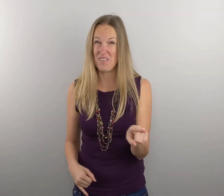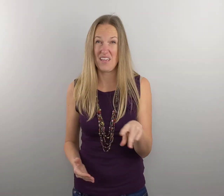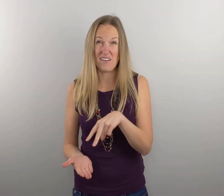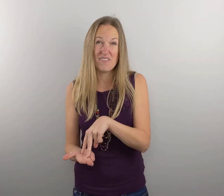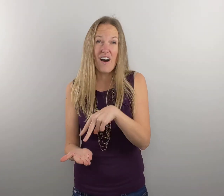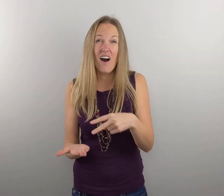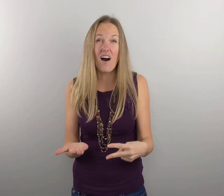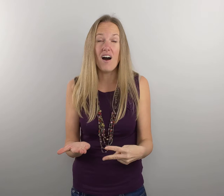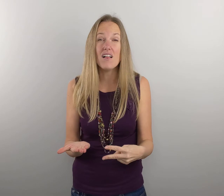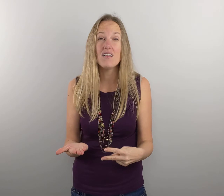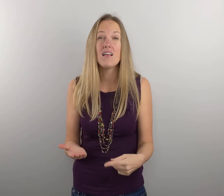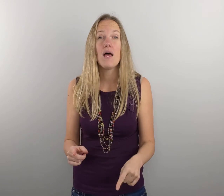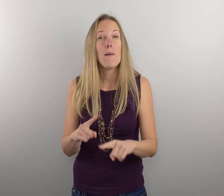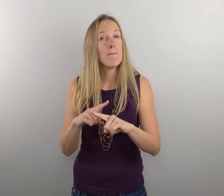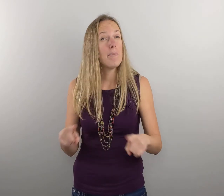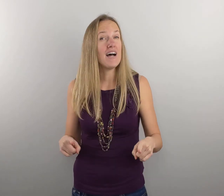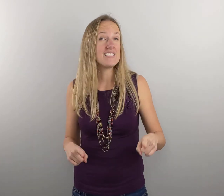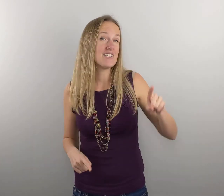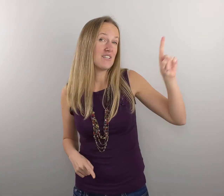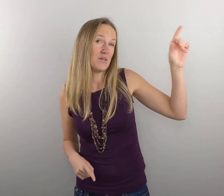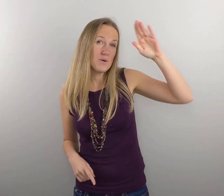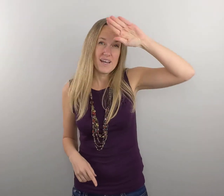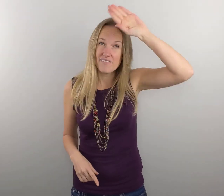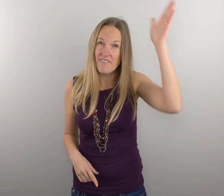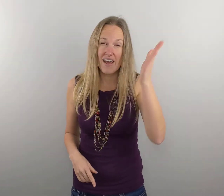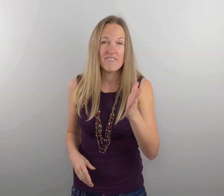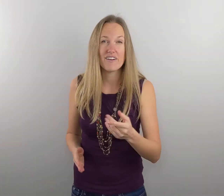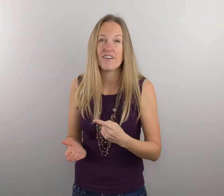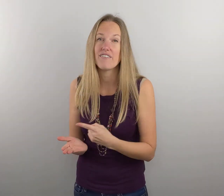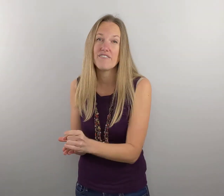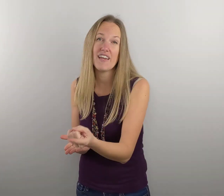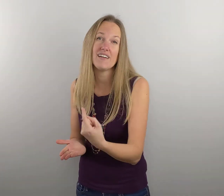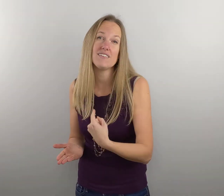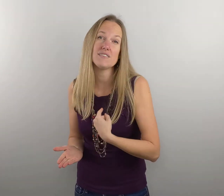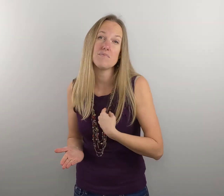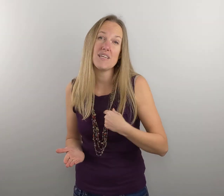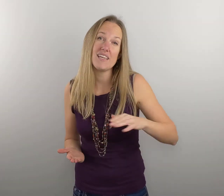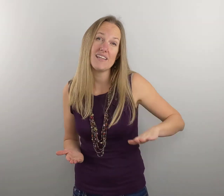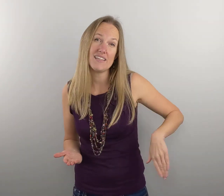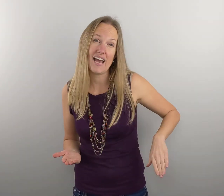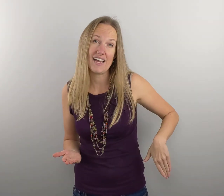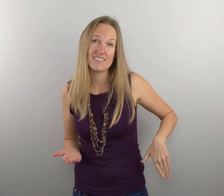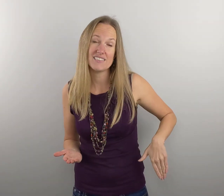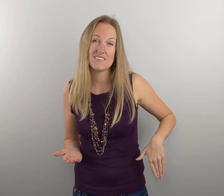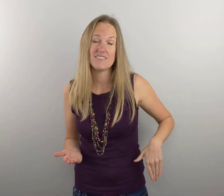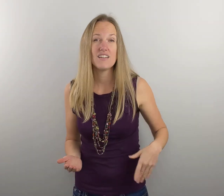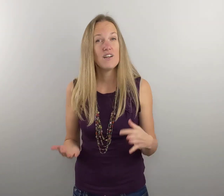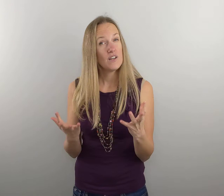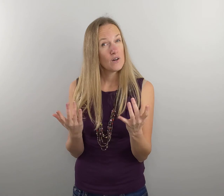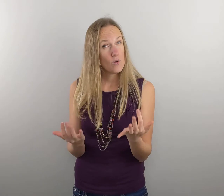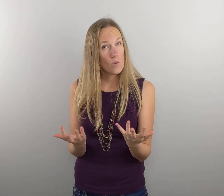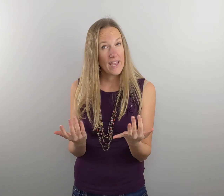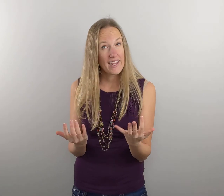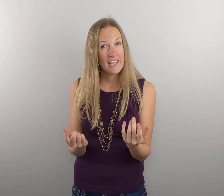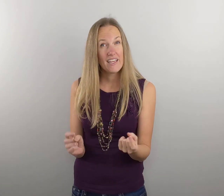they'd fall, but you have never failed me yet. Waiting